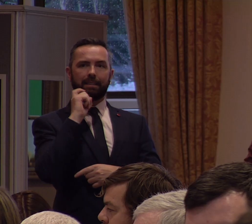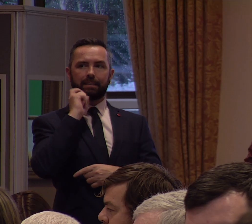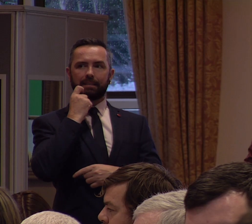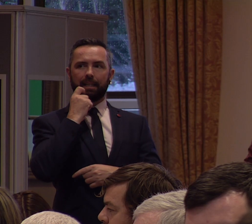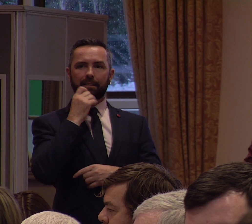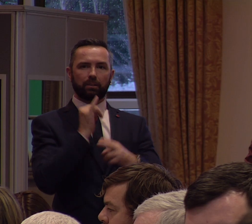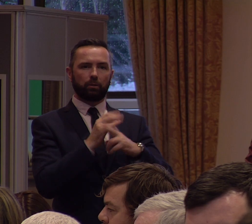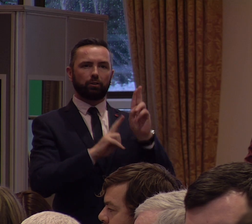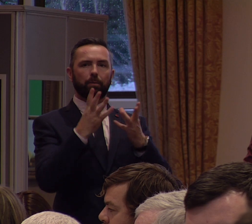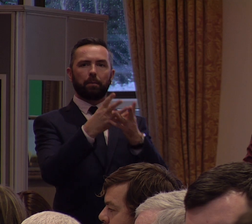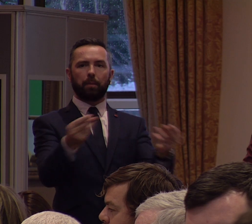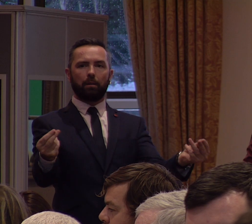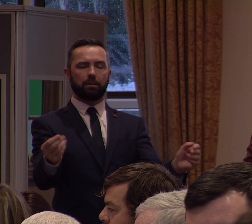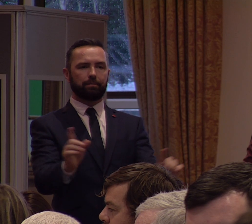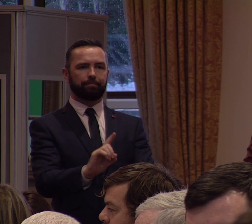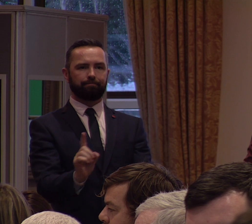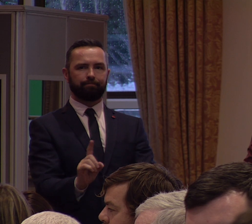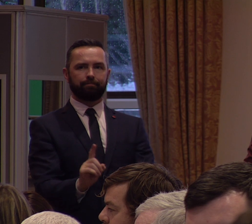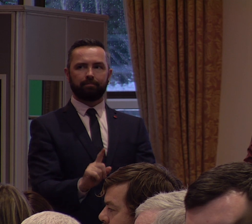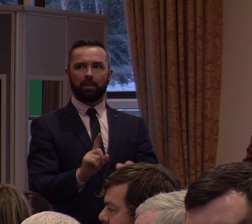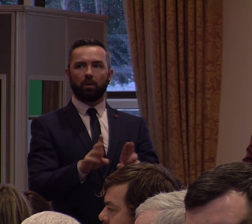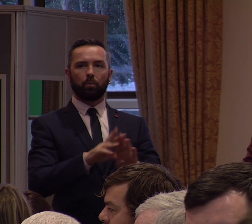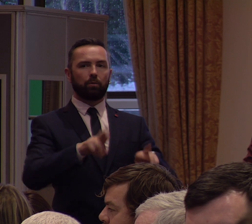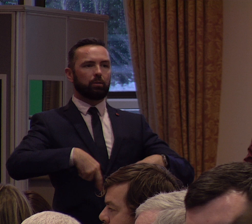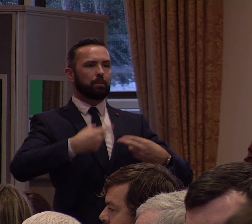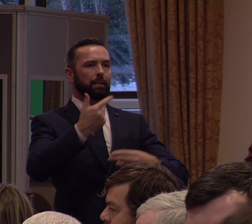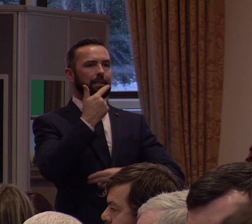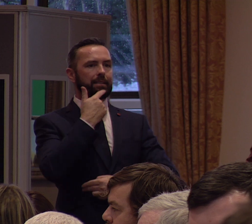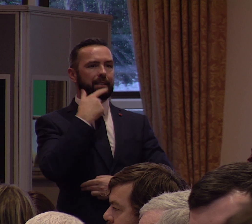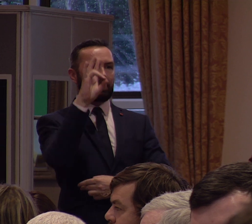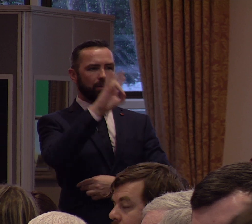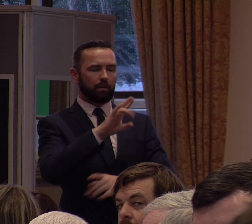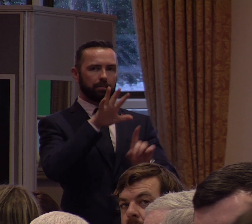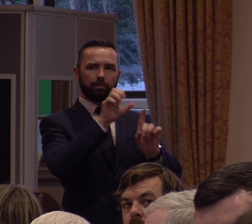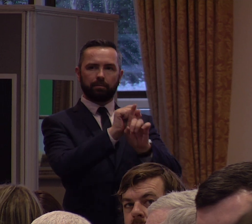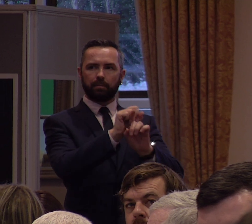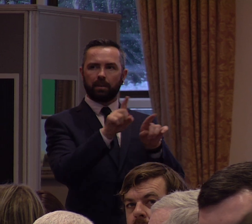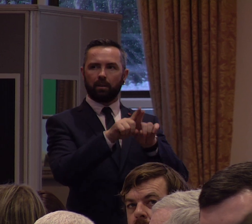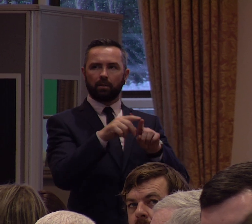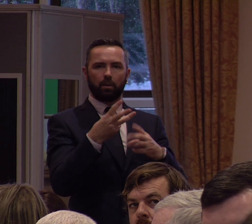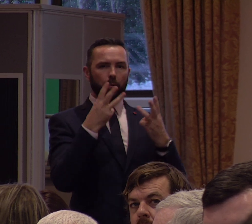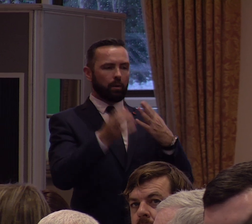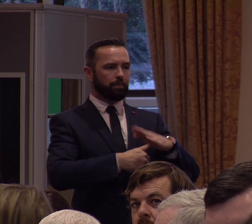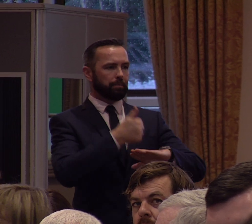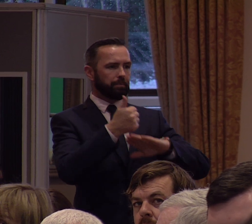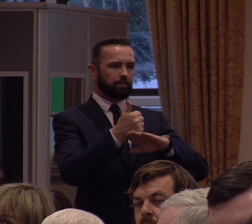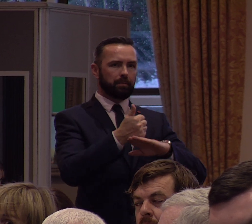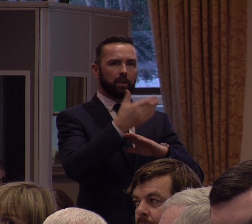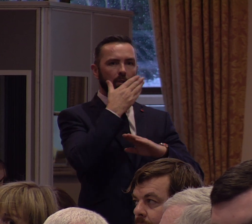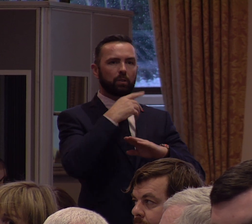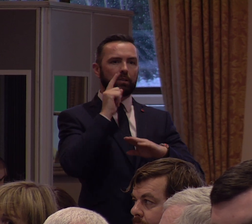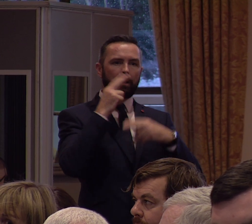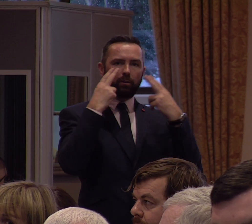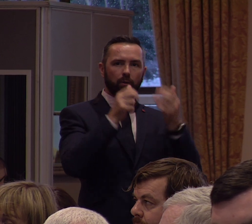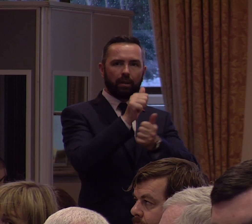be abolished. In respect to the second question, they noted that they wish to implement gender-neutral